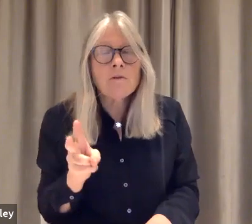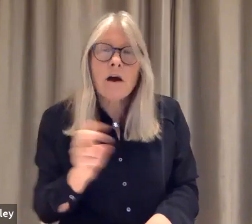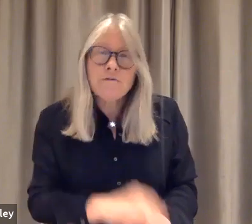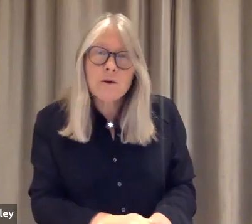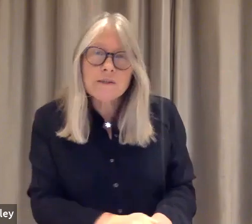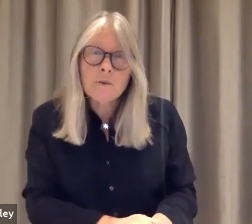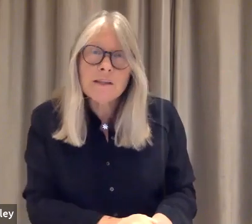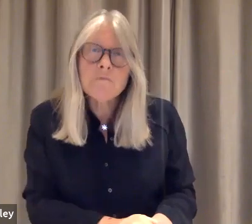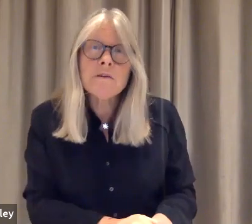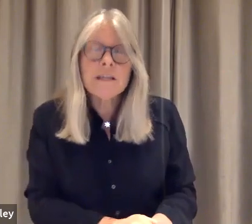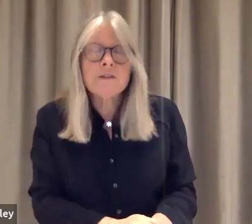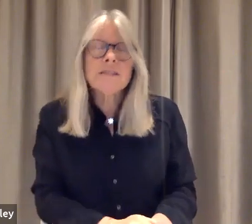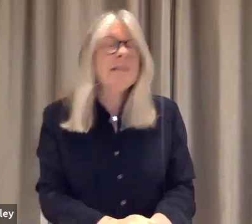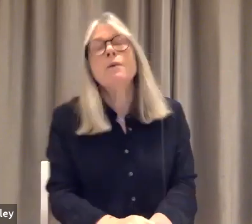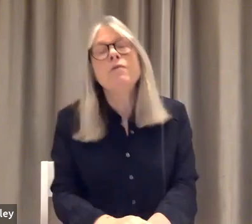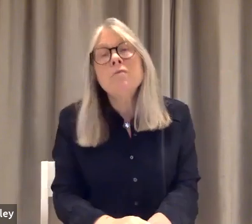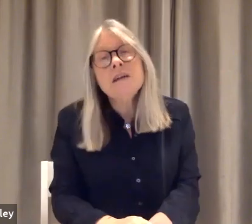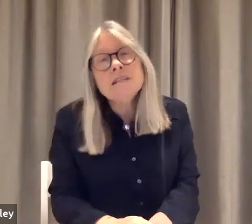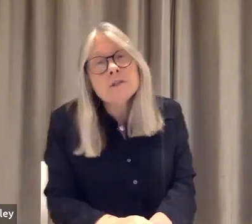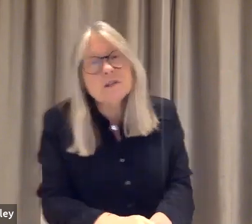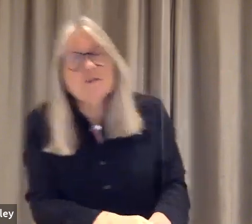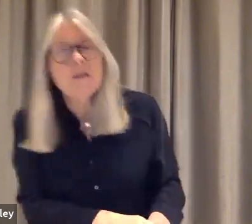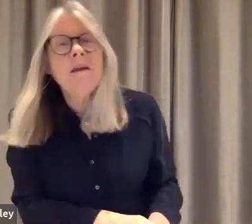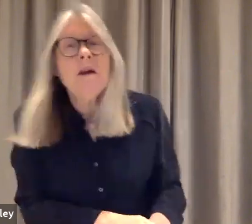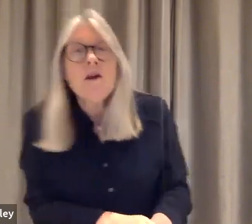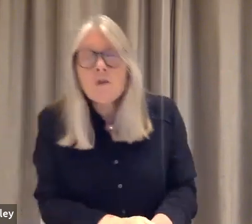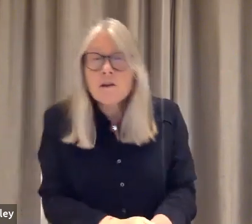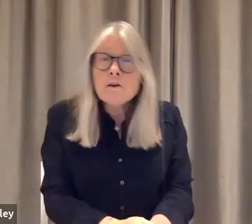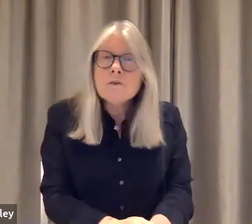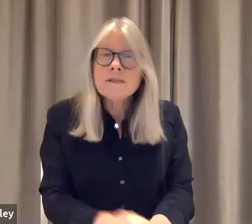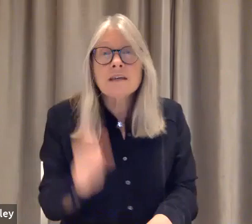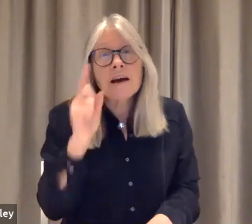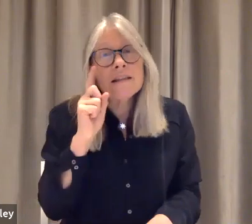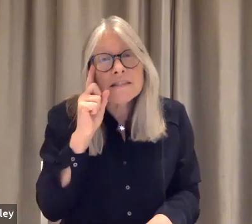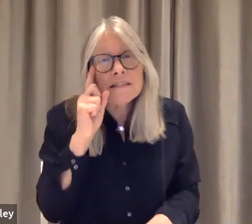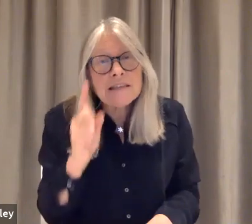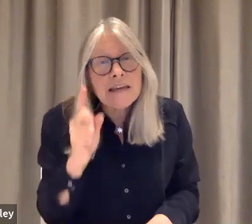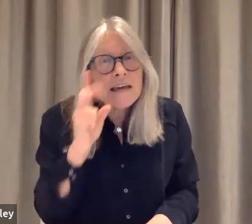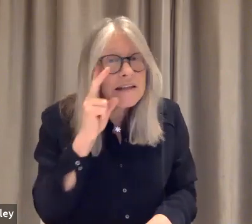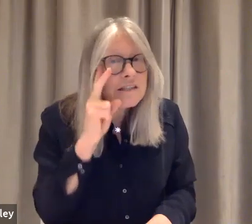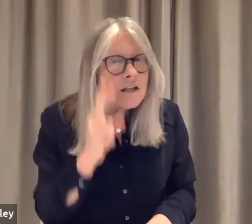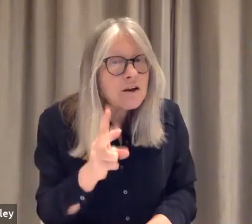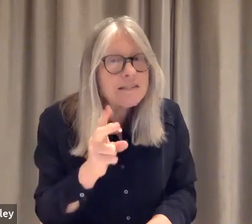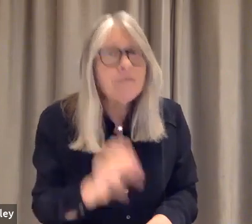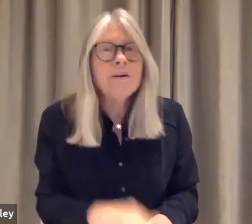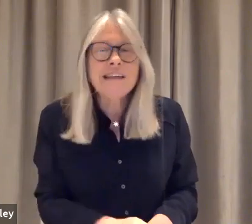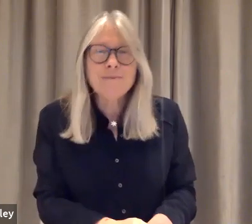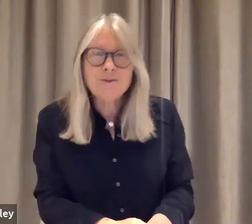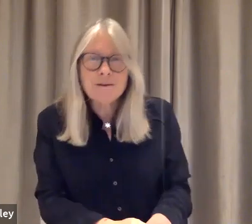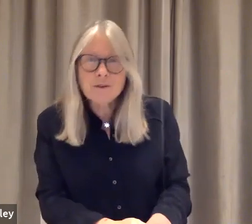high frequency words in literacy. So if you're reading with children, you can use the sign to see and to look to differentiate between those two